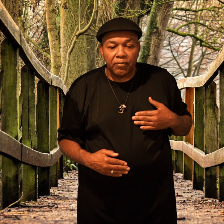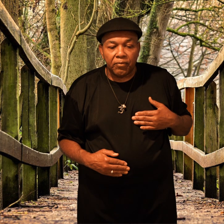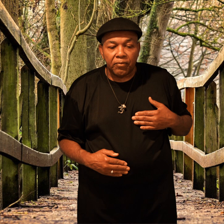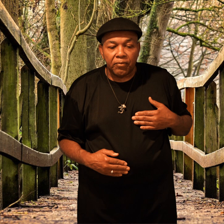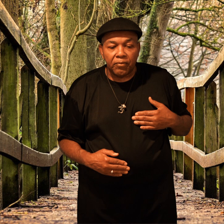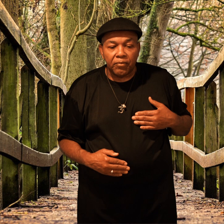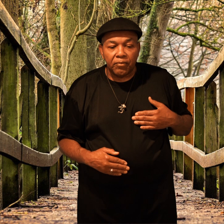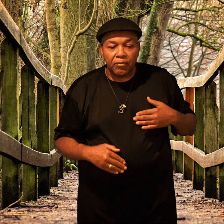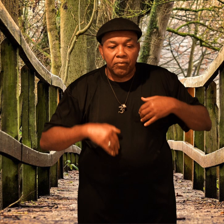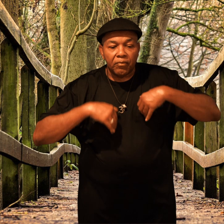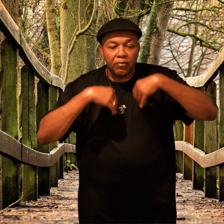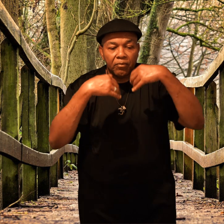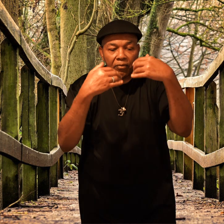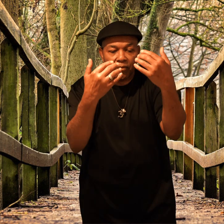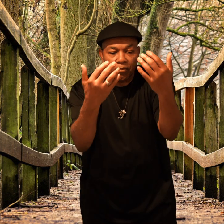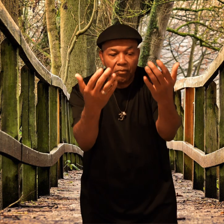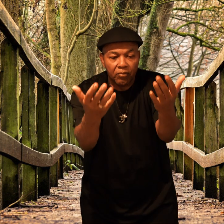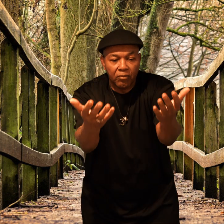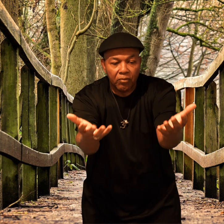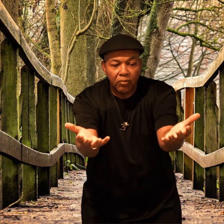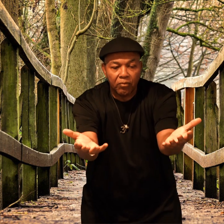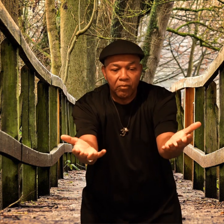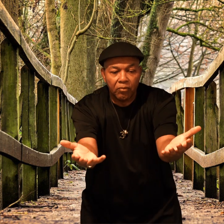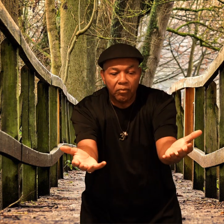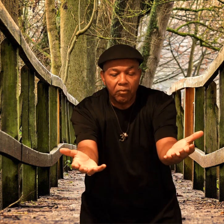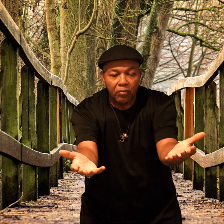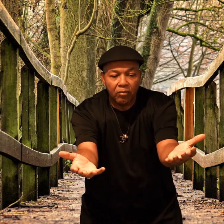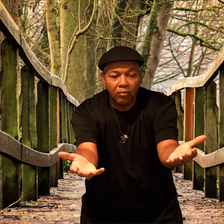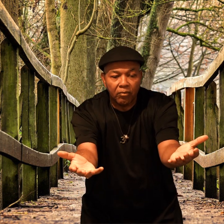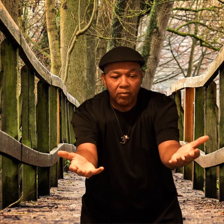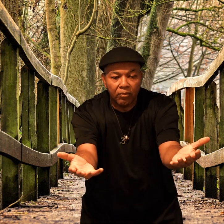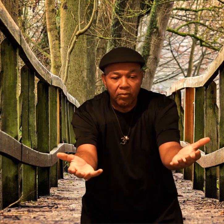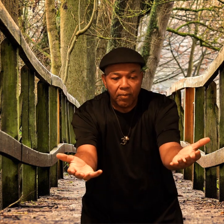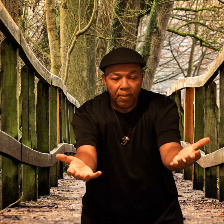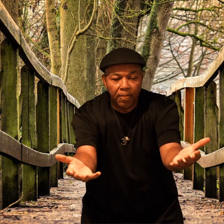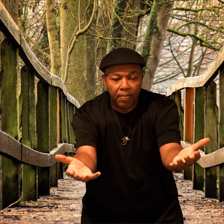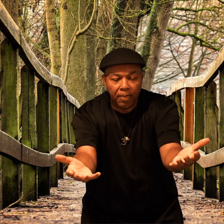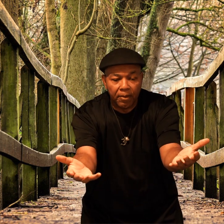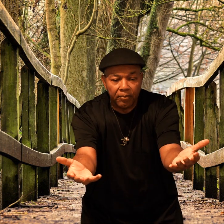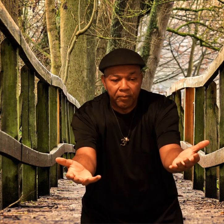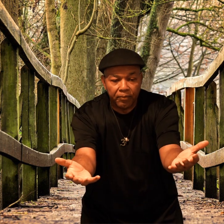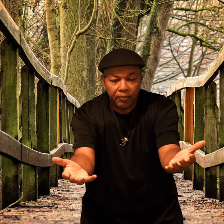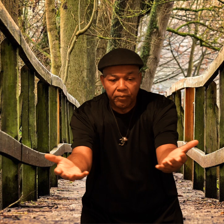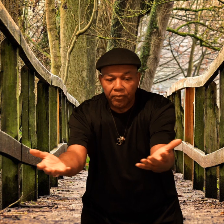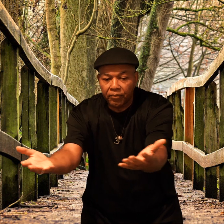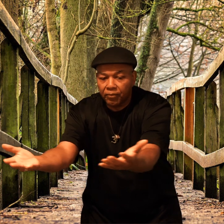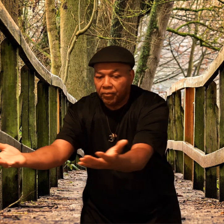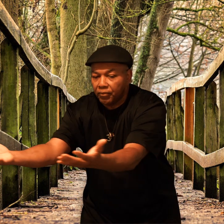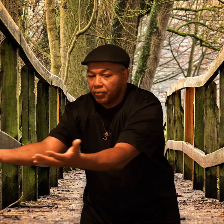Now reaching out. Your palms open to the sky. Your legs are slightly